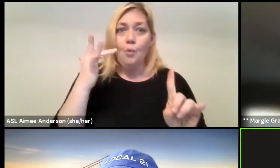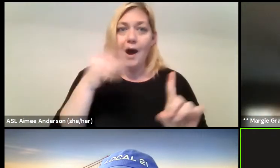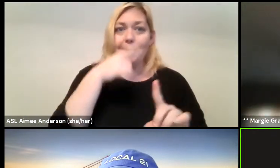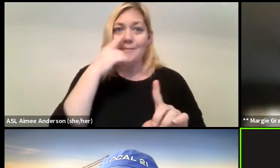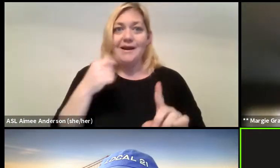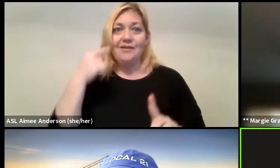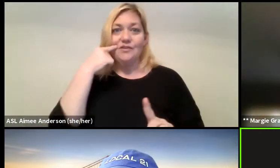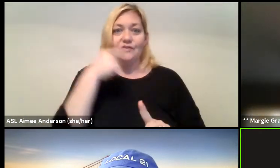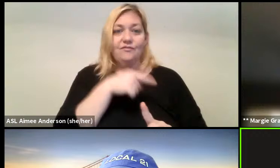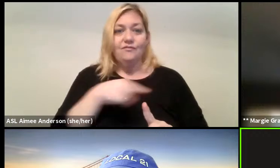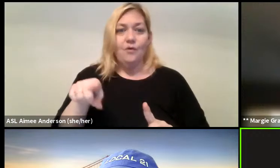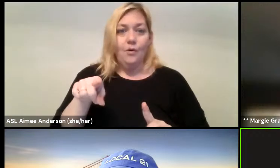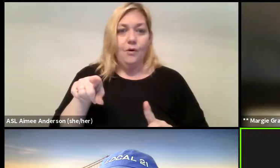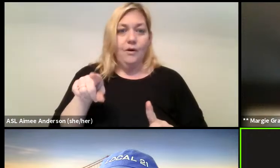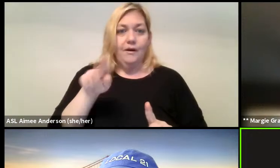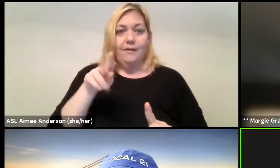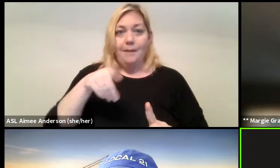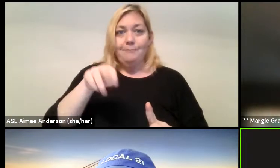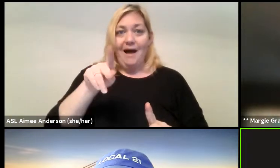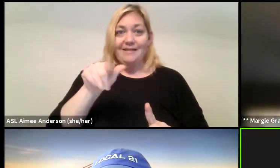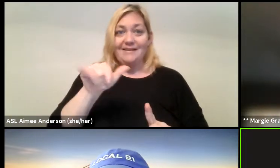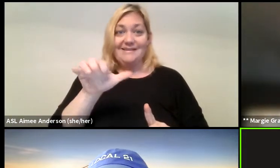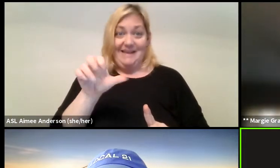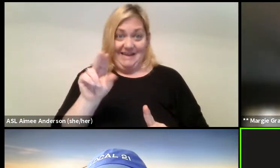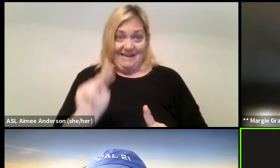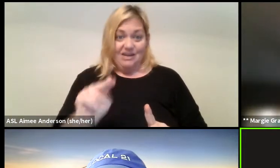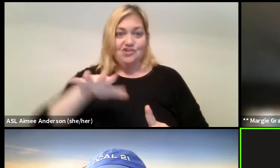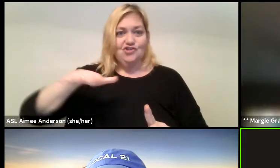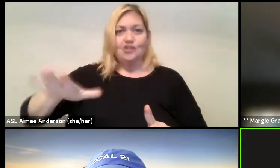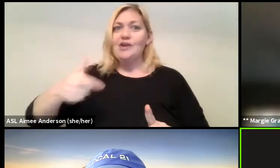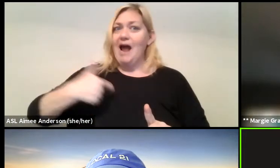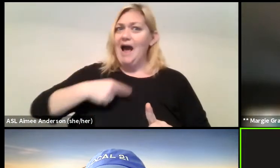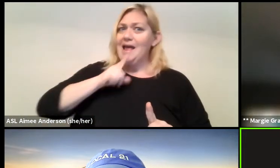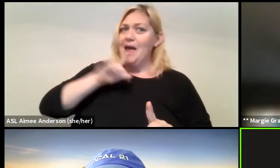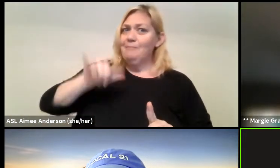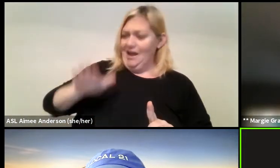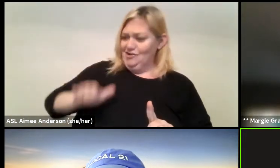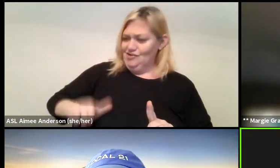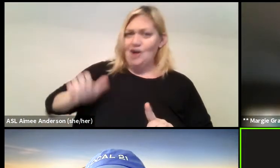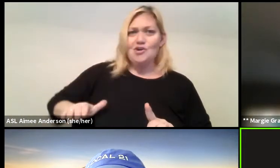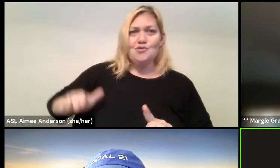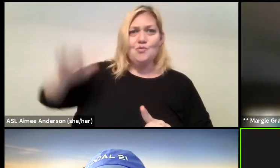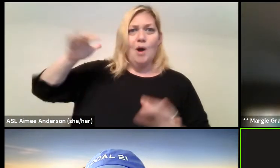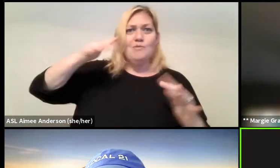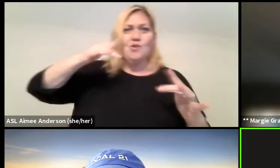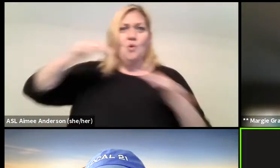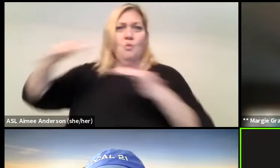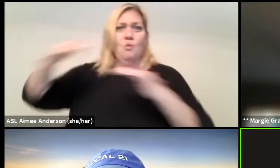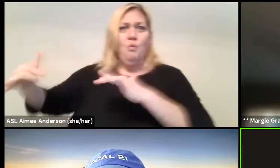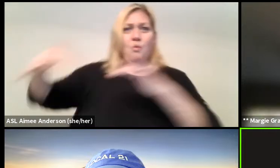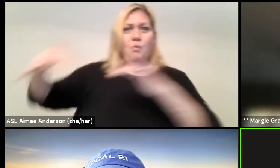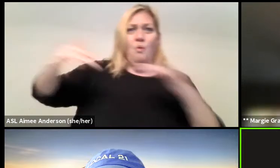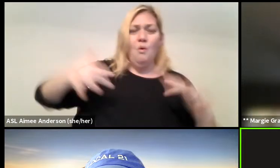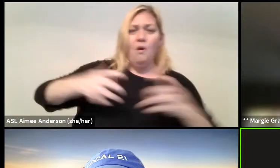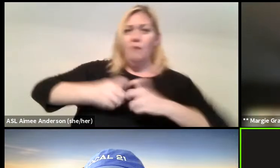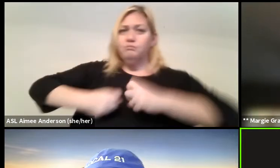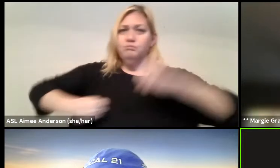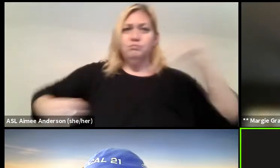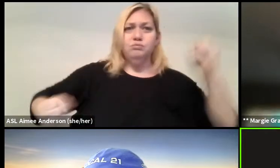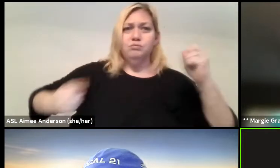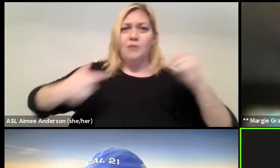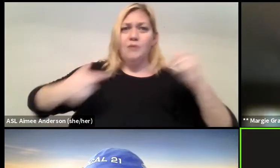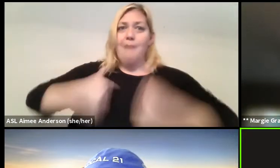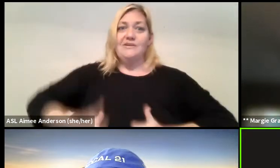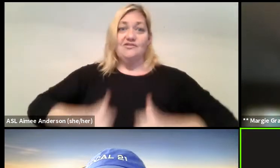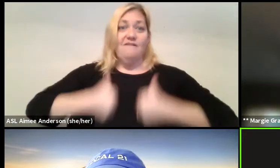for the Palestinian children. I am that Palestinian child who grew up in that war-torn place, and I am a